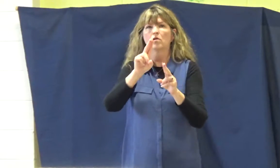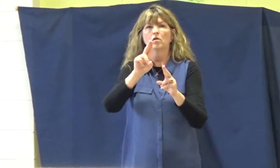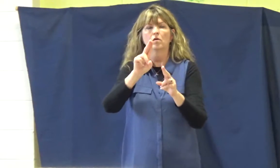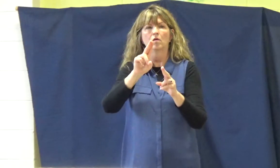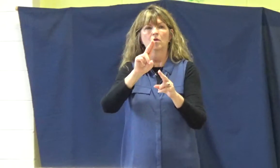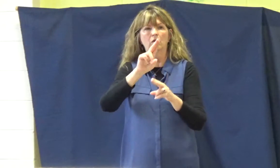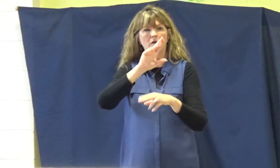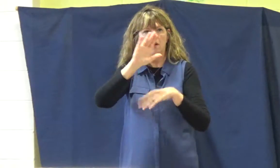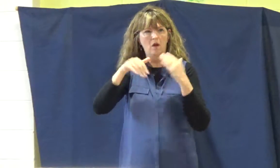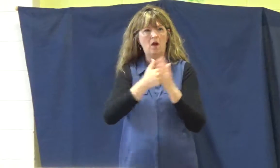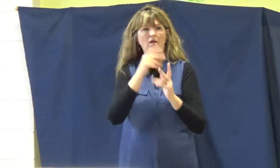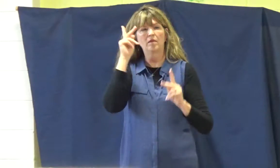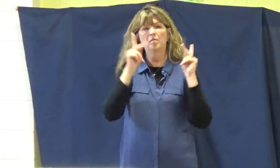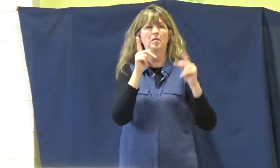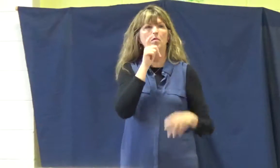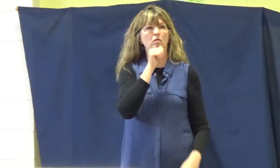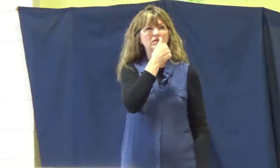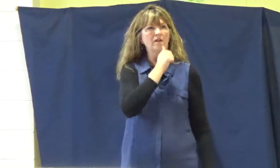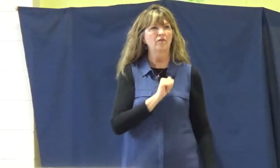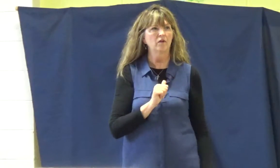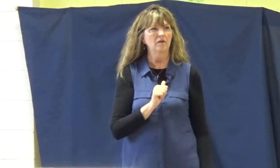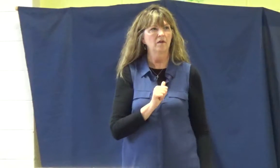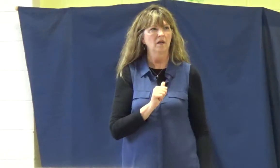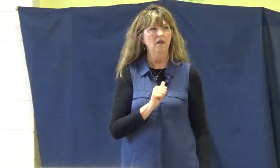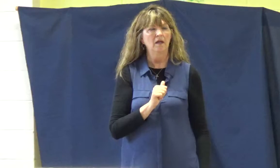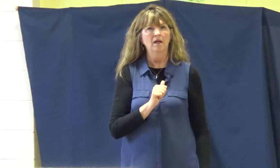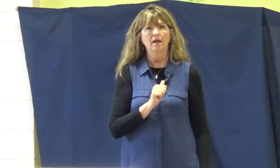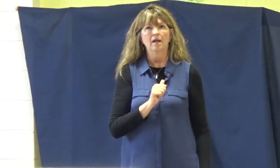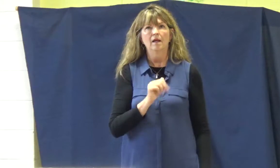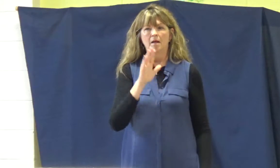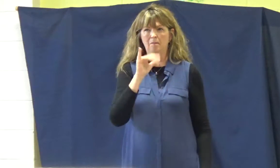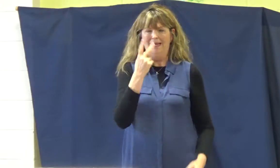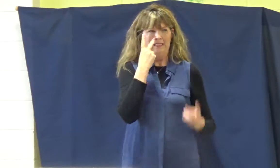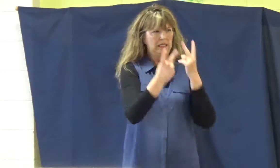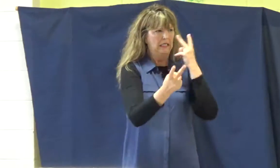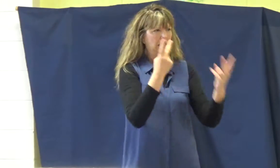It's really important for us to remember and honor those who have suffered